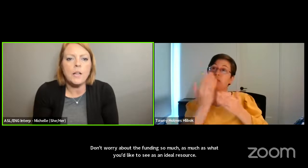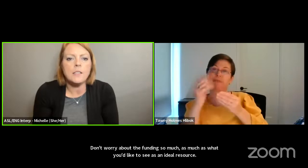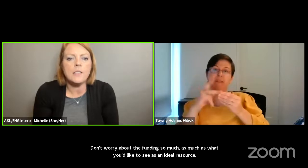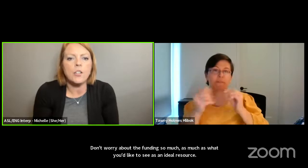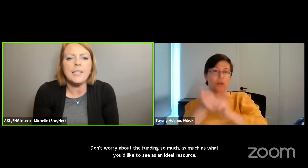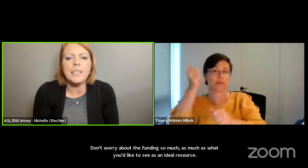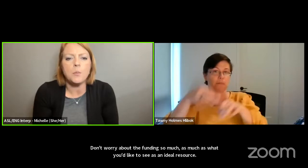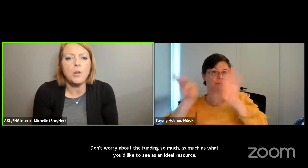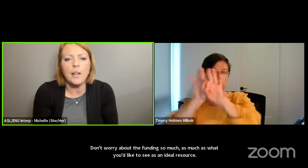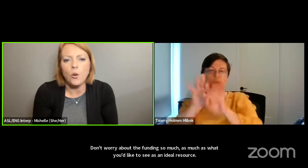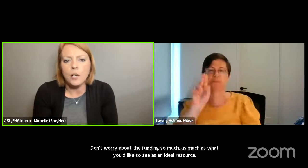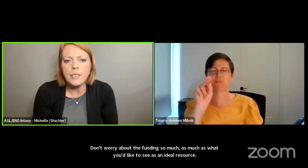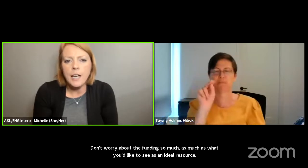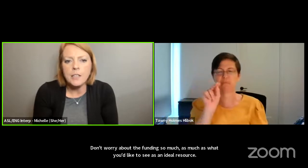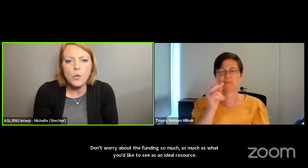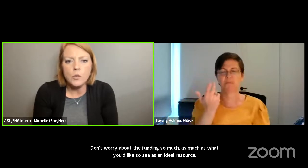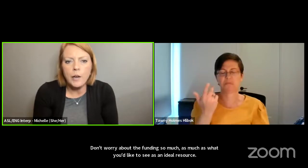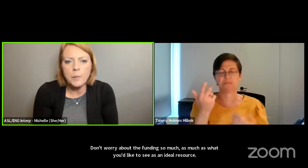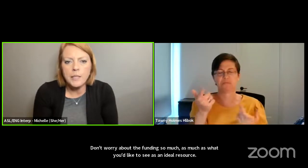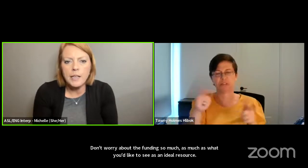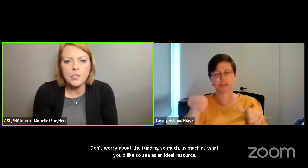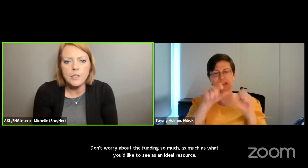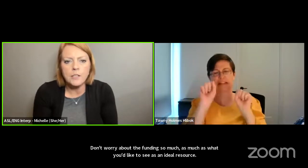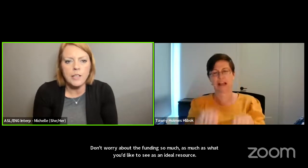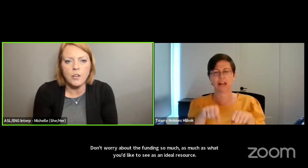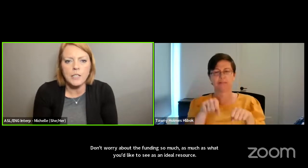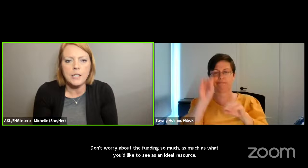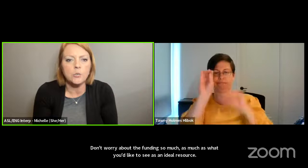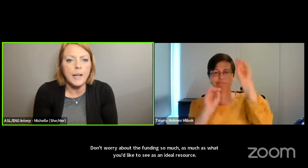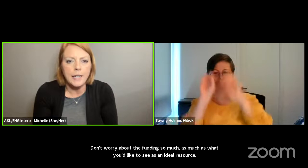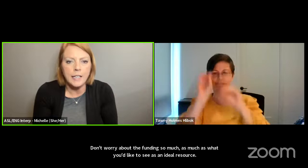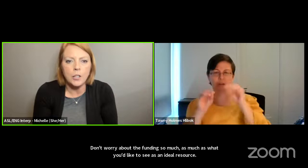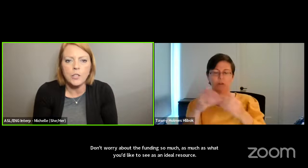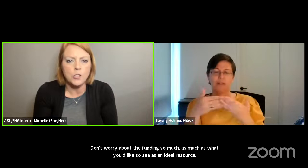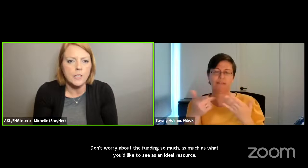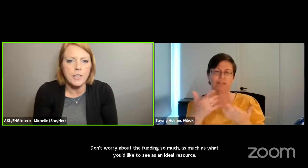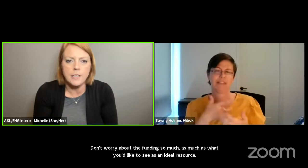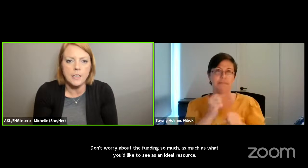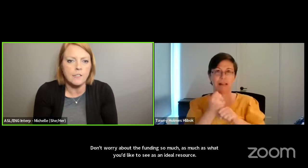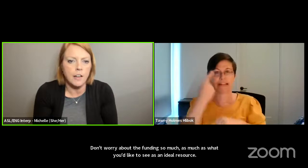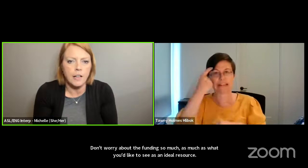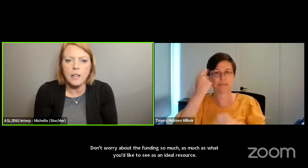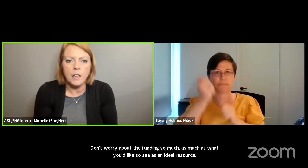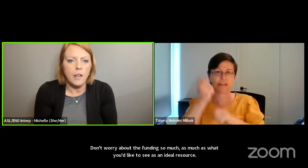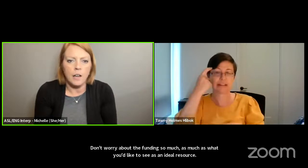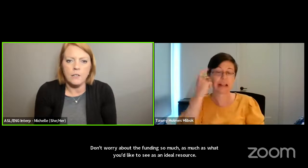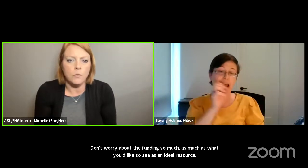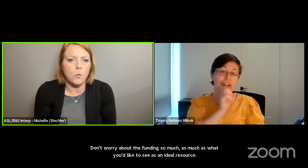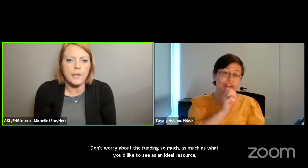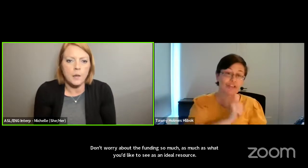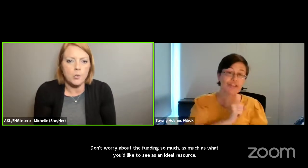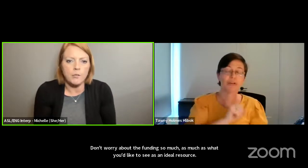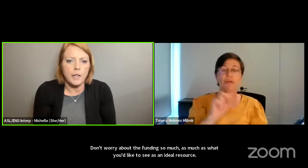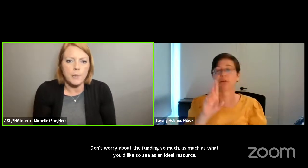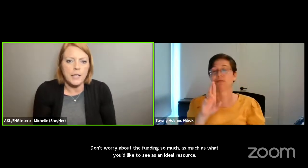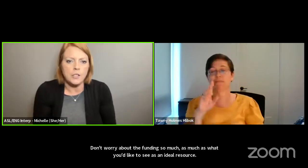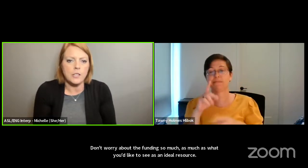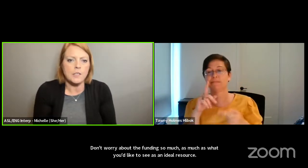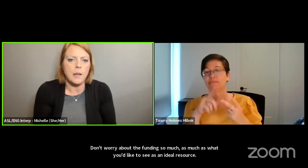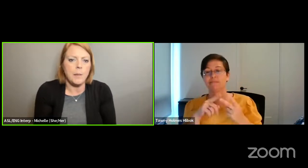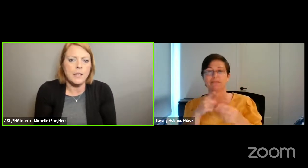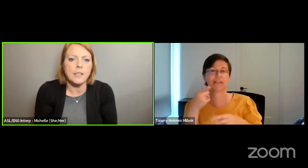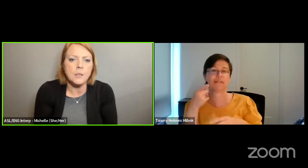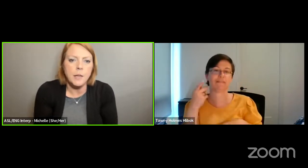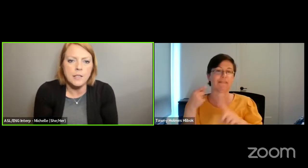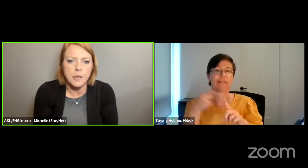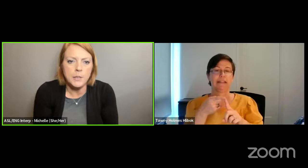And you won't necessarily need to prioritize those recommendations. They don't need a rating. You can just identify a wide number of